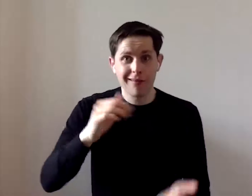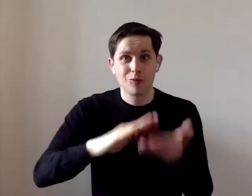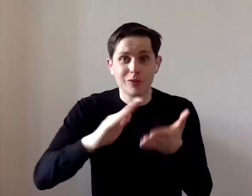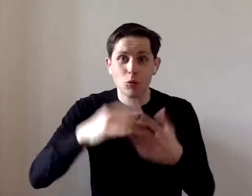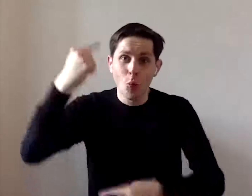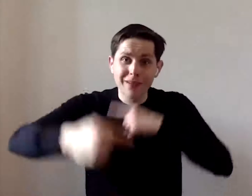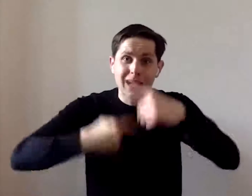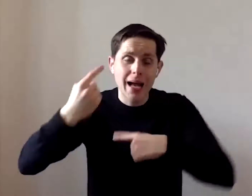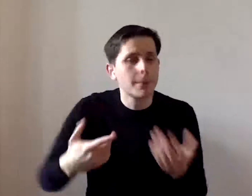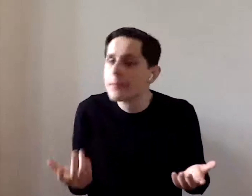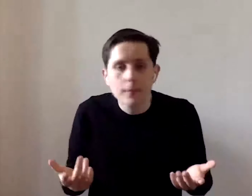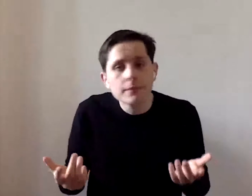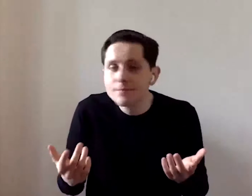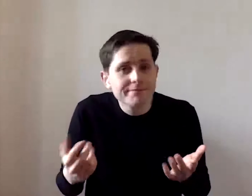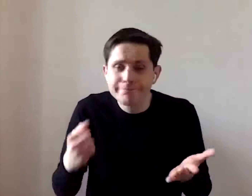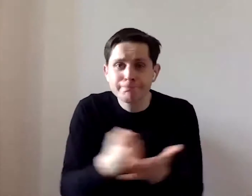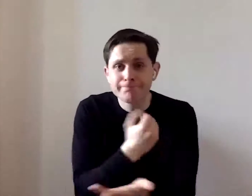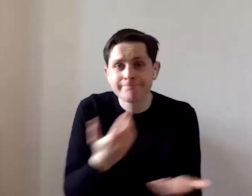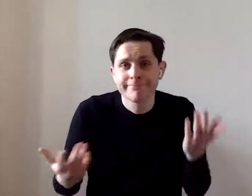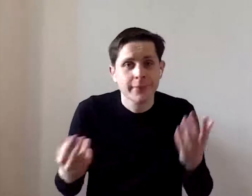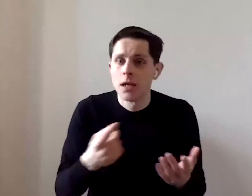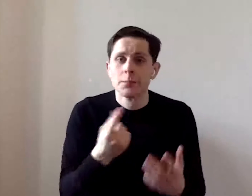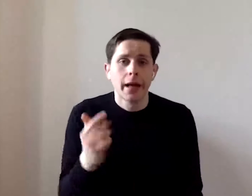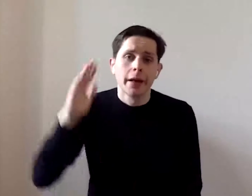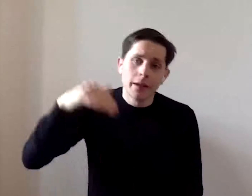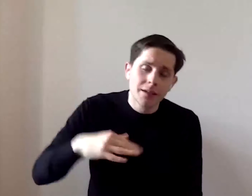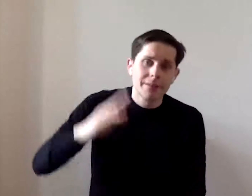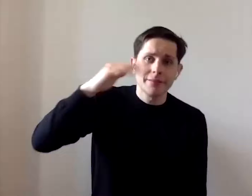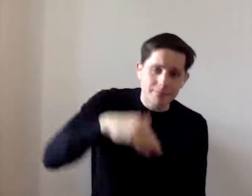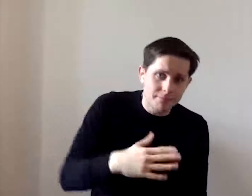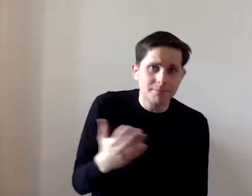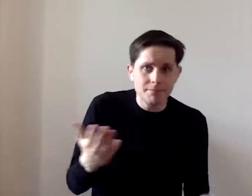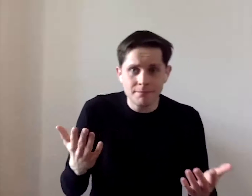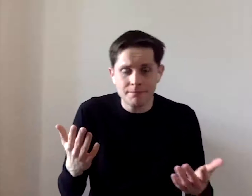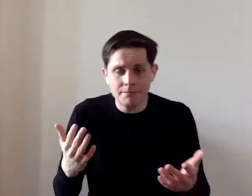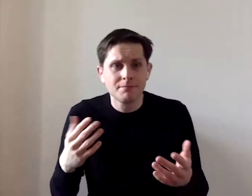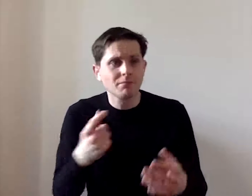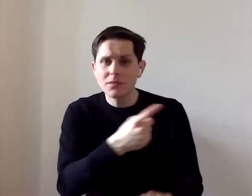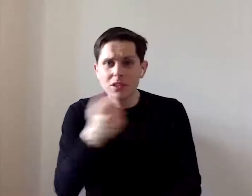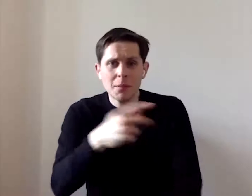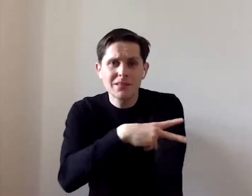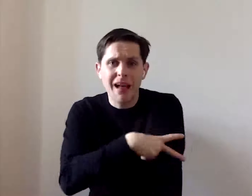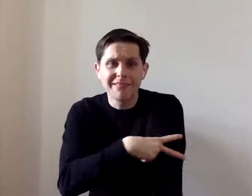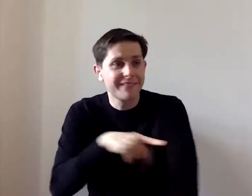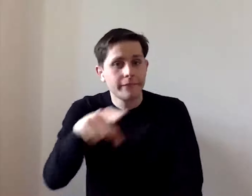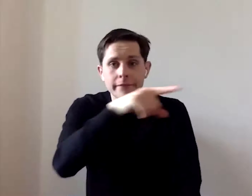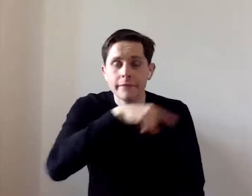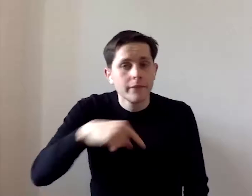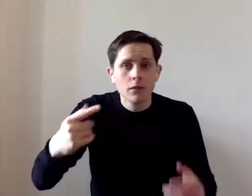needed to everything. But unfortunately, when you're relying on just a handful of people, that doesn't happen.